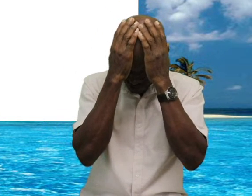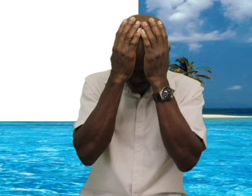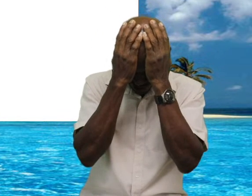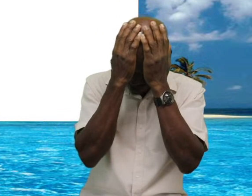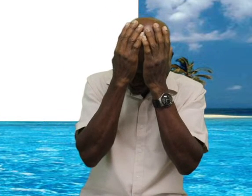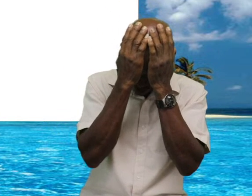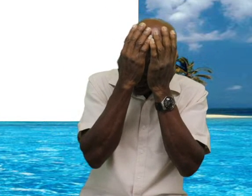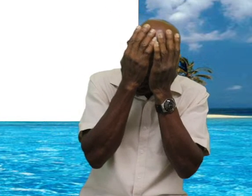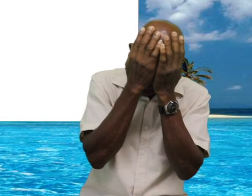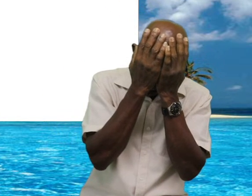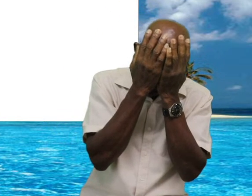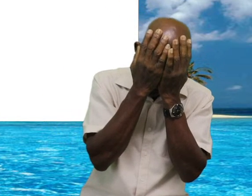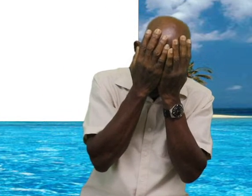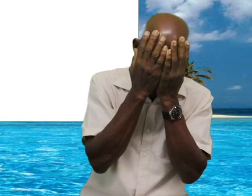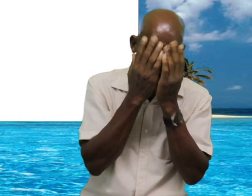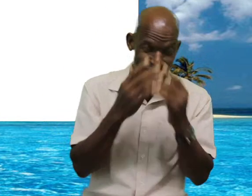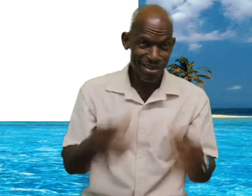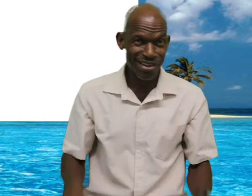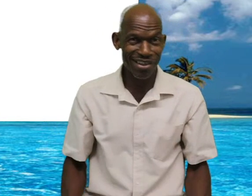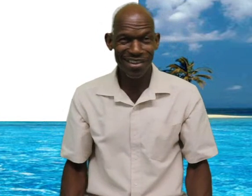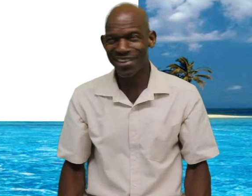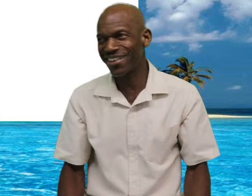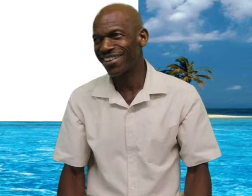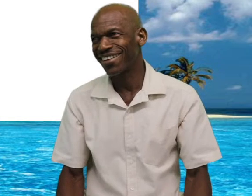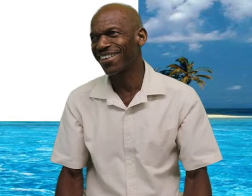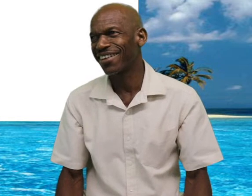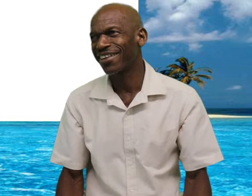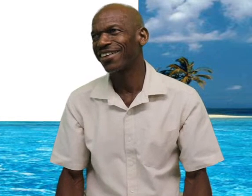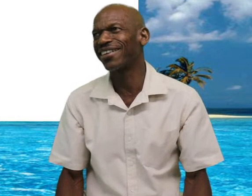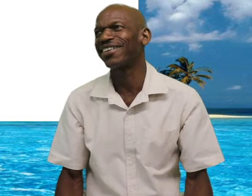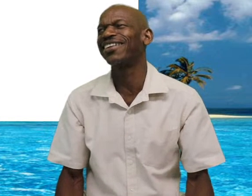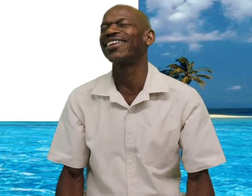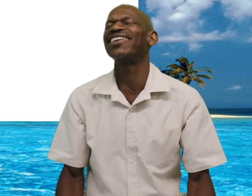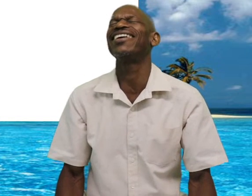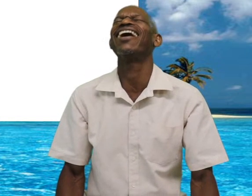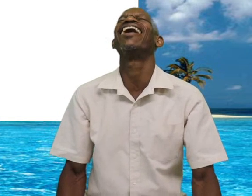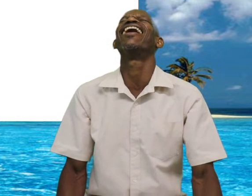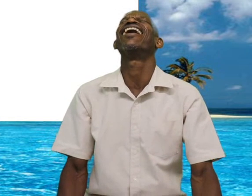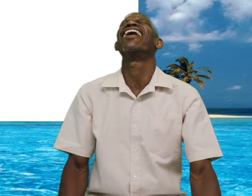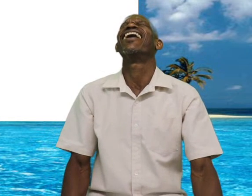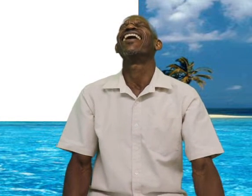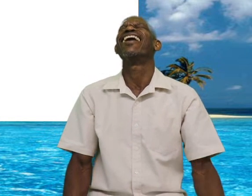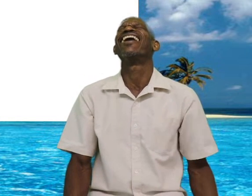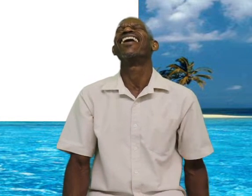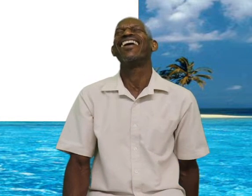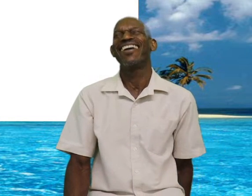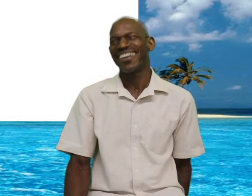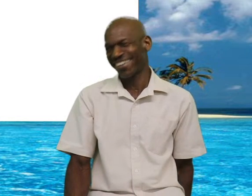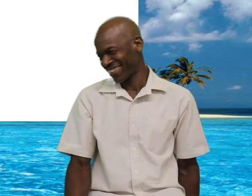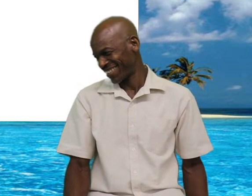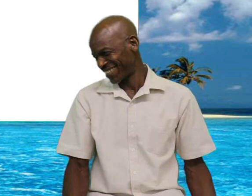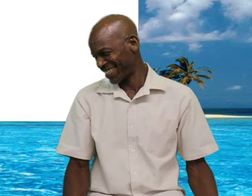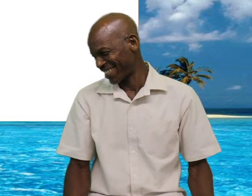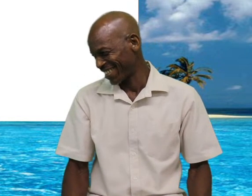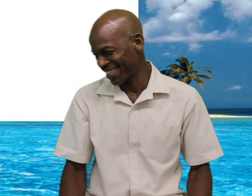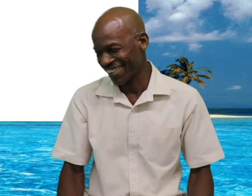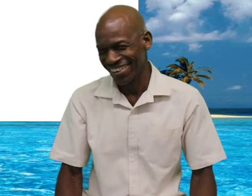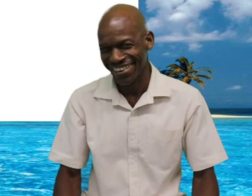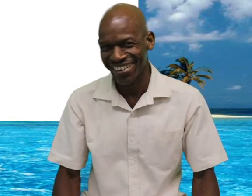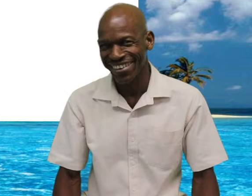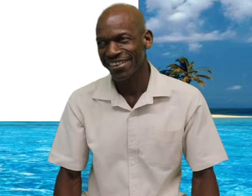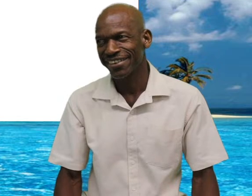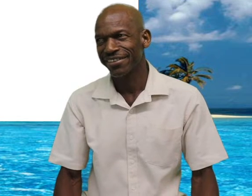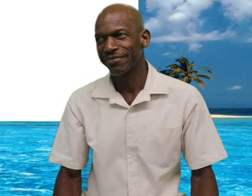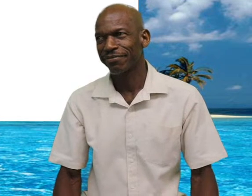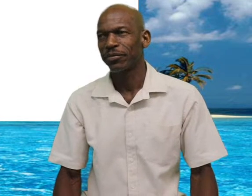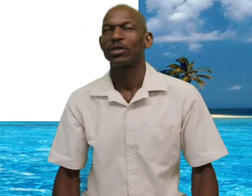all right. So we have all right, so parts of